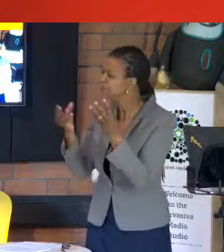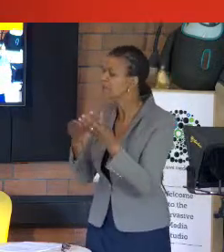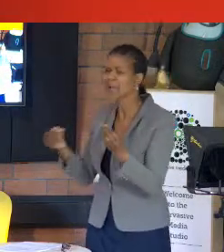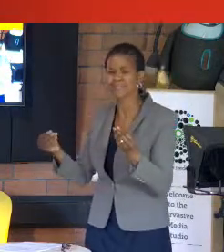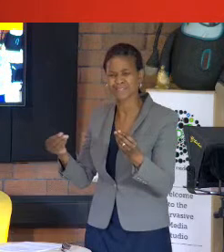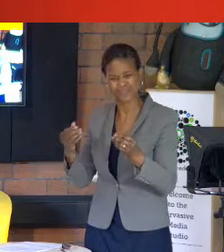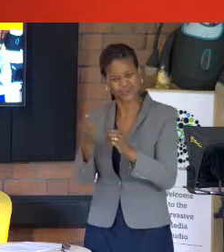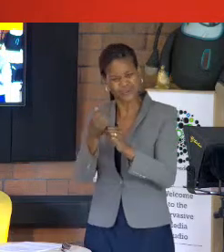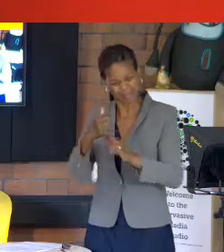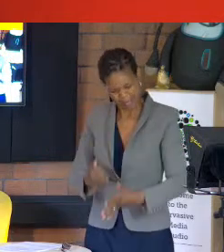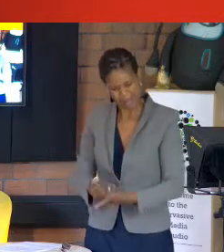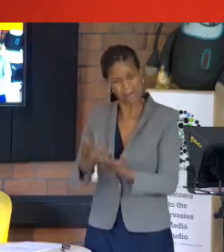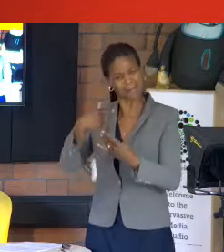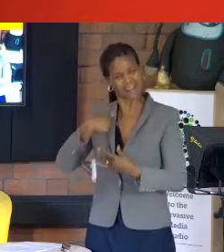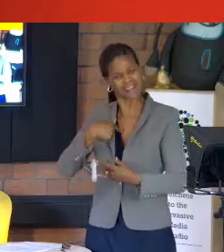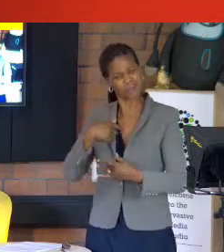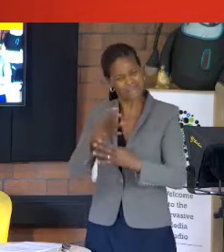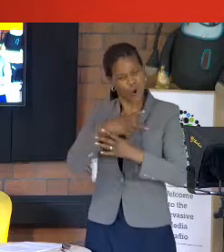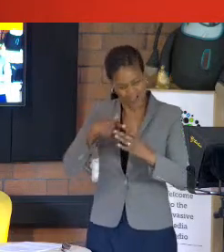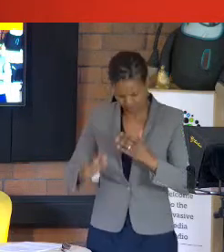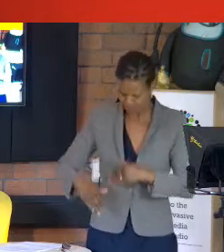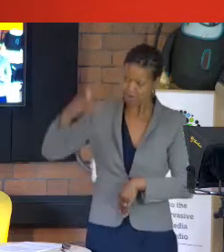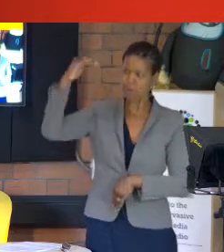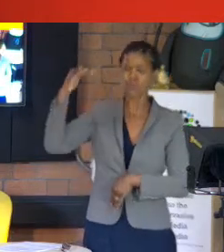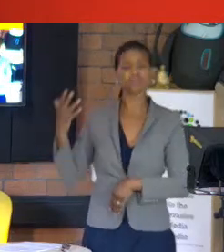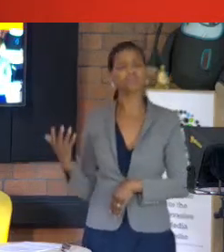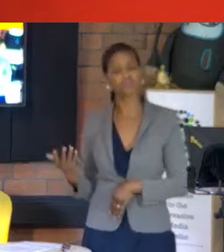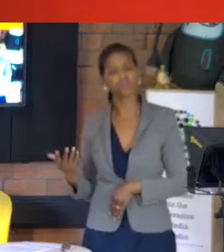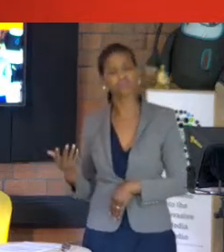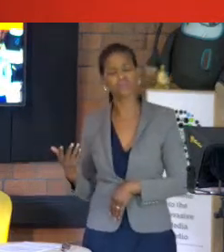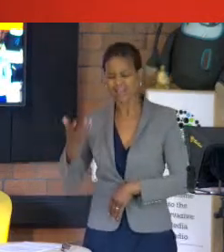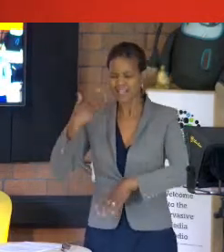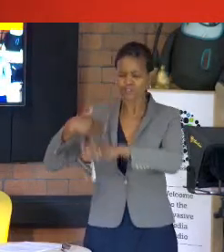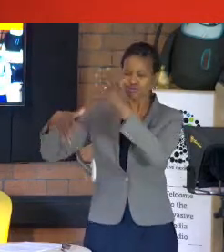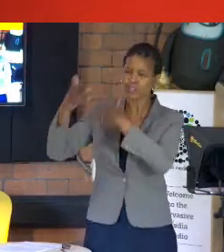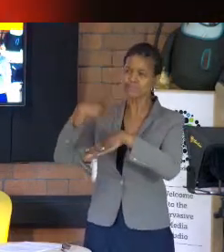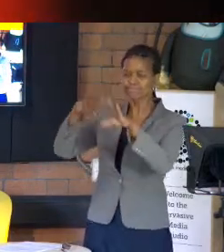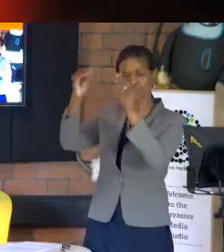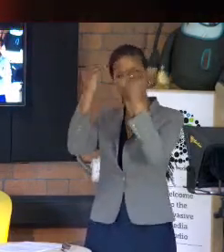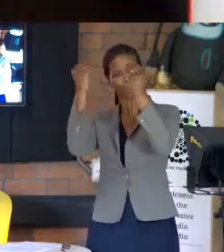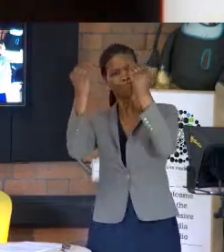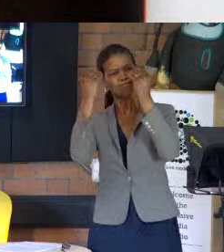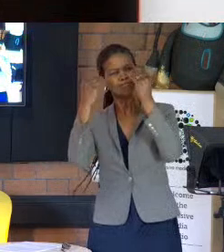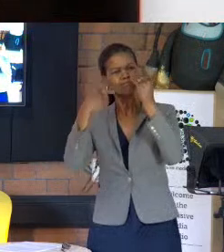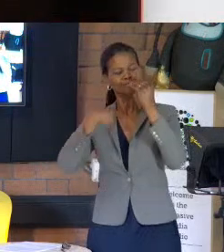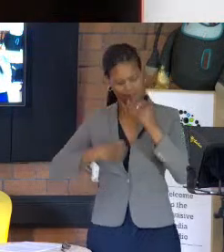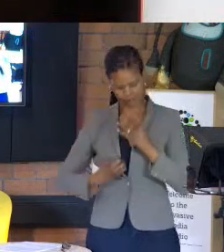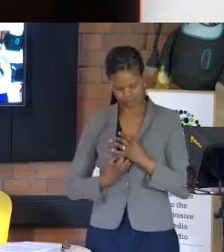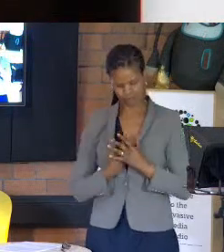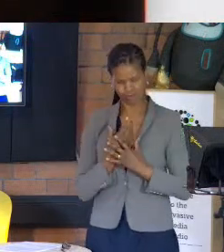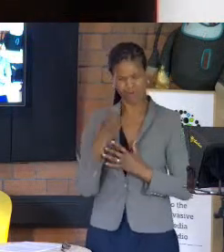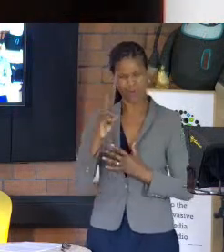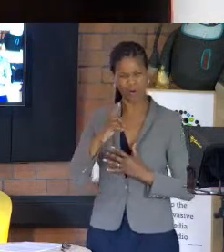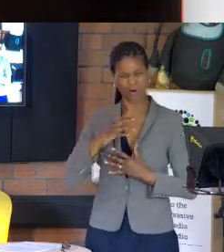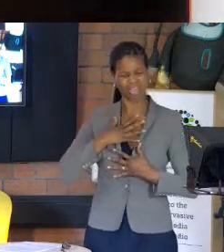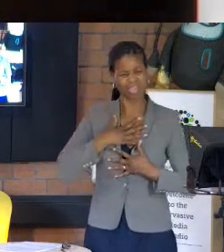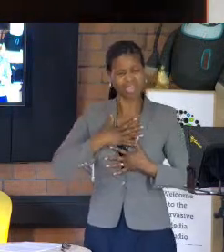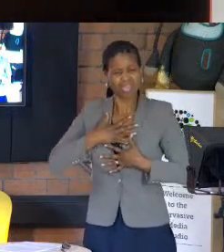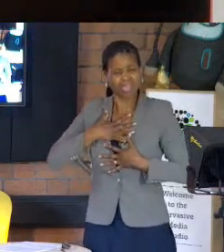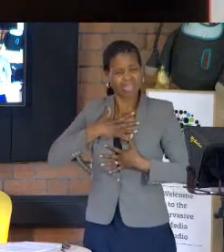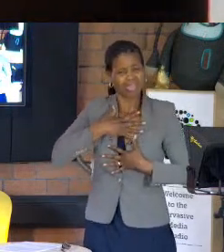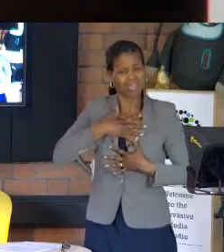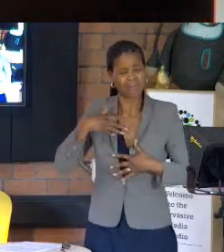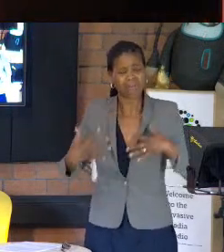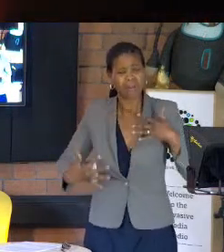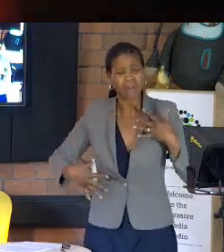me before I was grown. The history I was taught helped to fill me with anger and pain because it taught